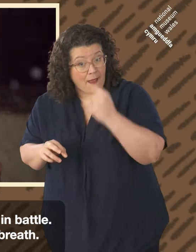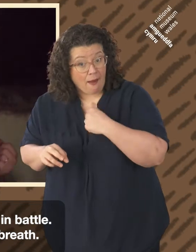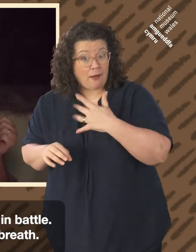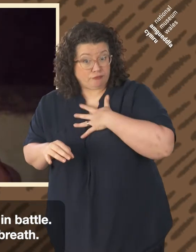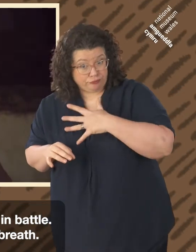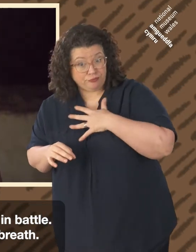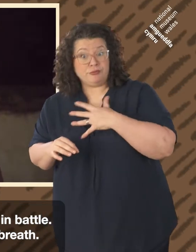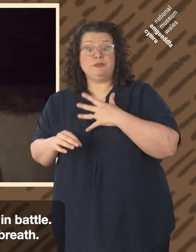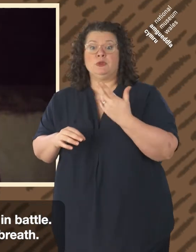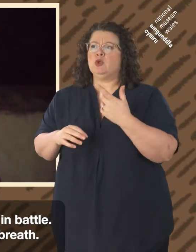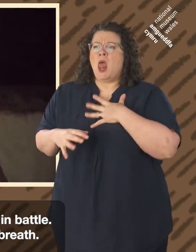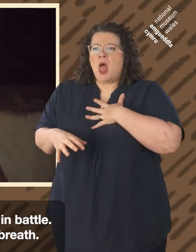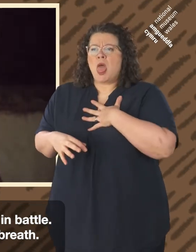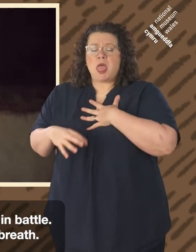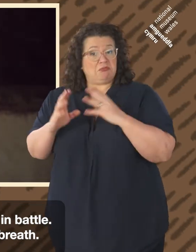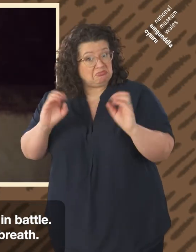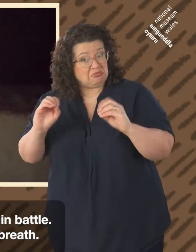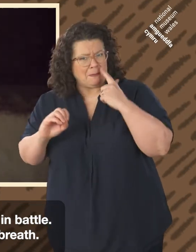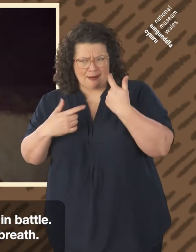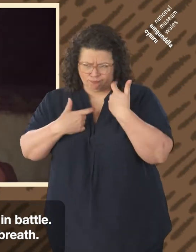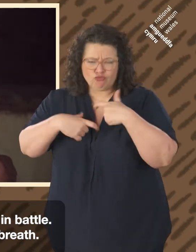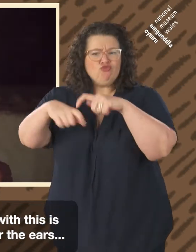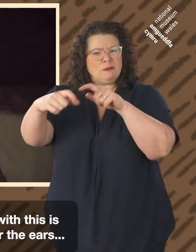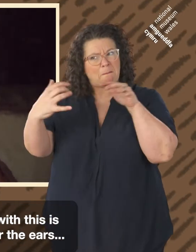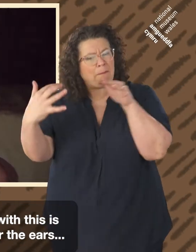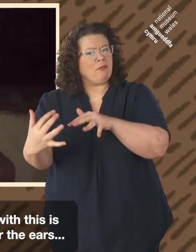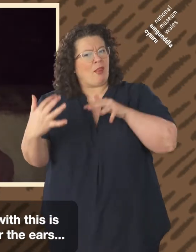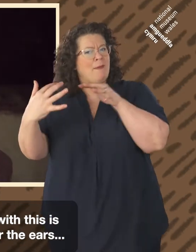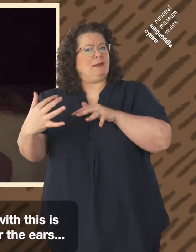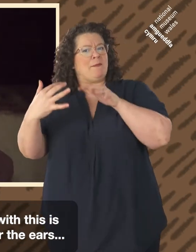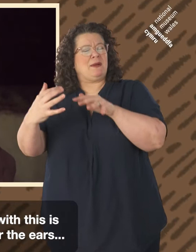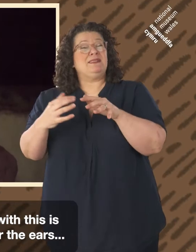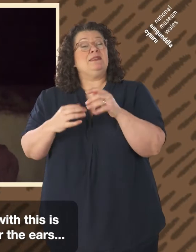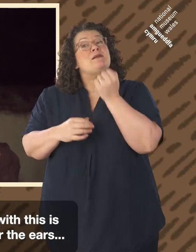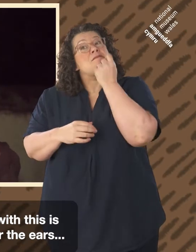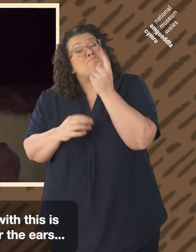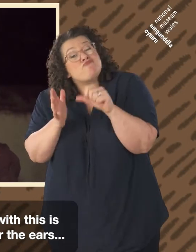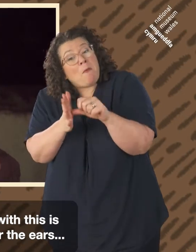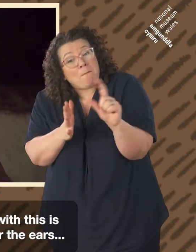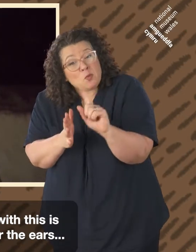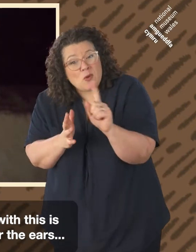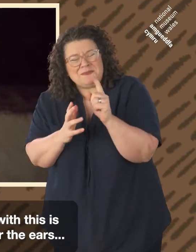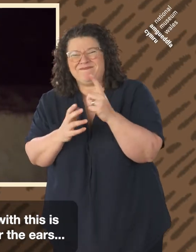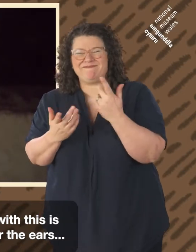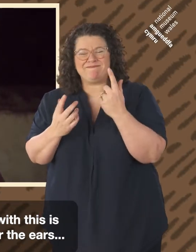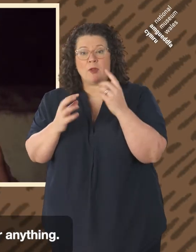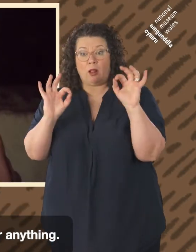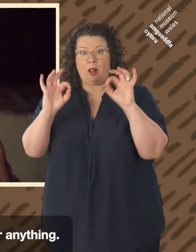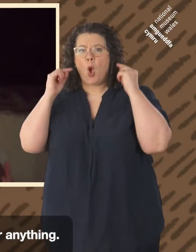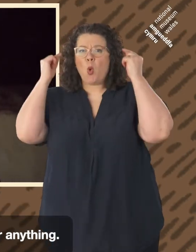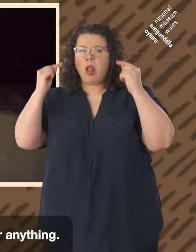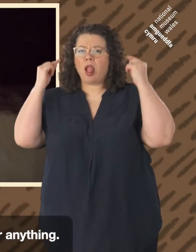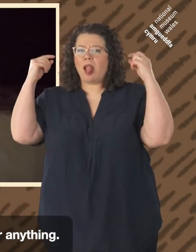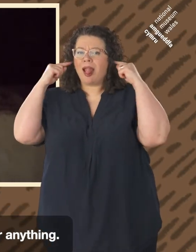can last longer in battle so I don't get out of breath. The only problem is with this, it has no holes for the ears, so I can't